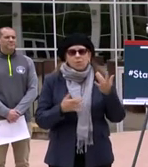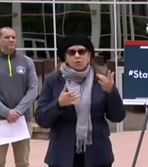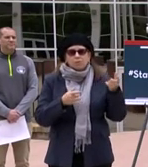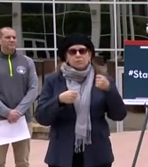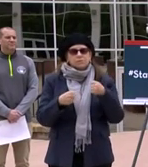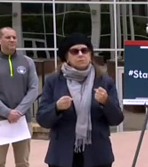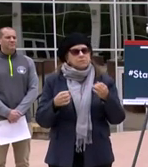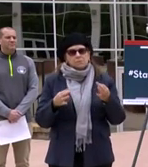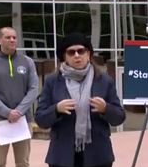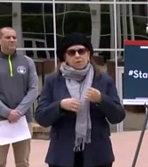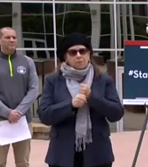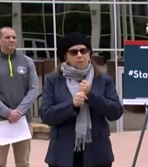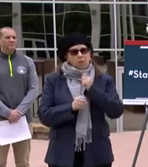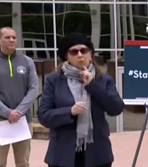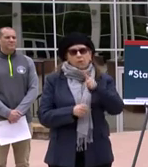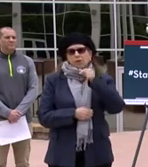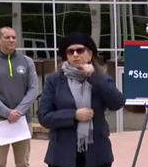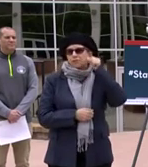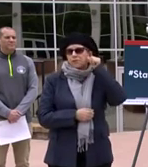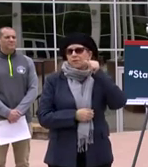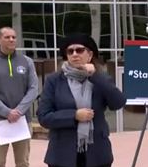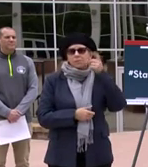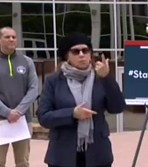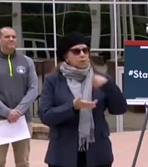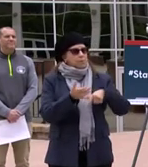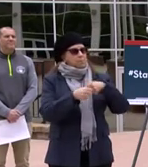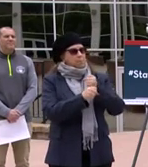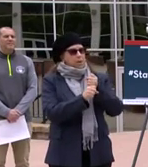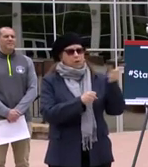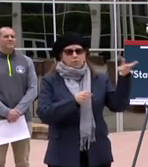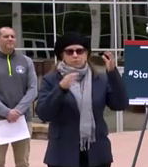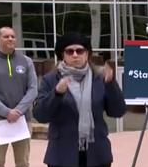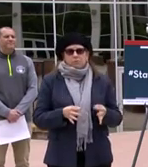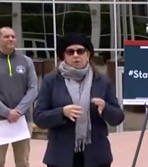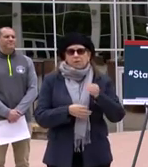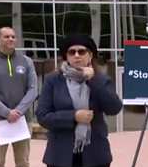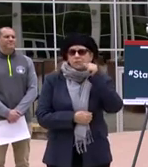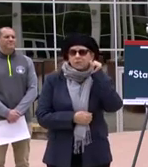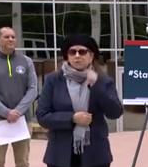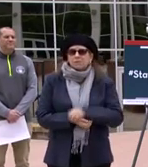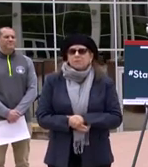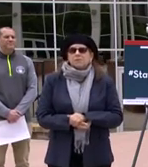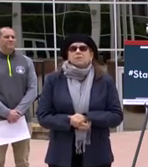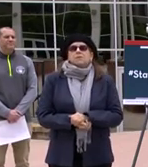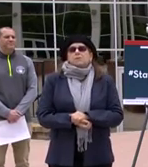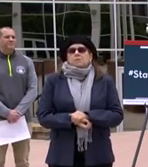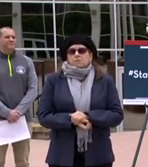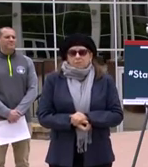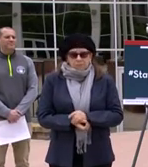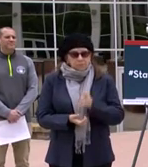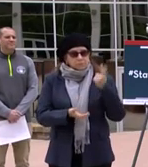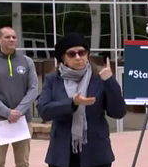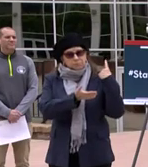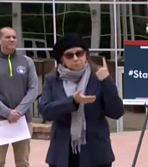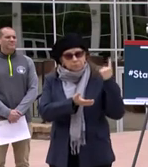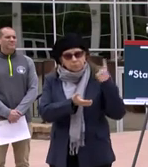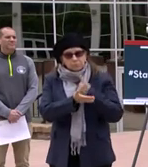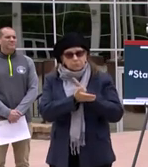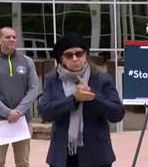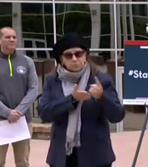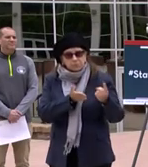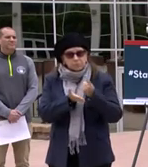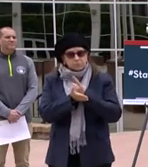the tipping point for issuing the order to stay home? Can you give us a view of your As I mentioned, over several weeks, we've already closed down the